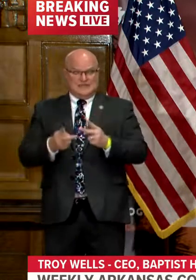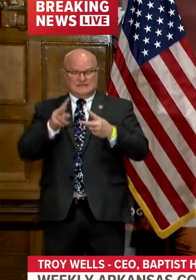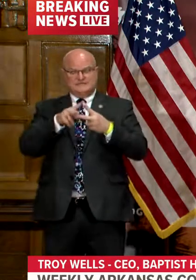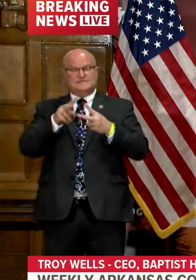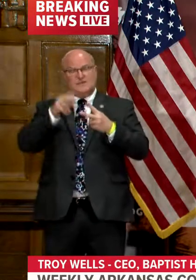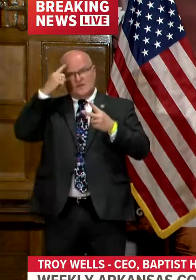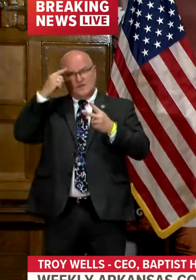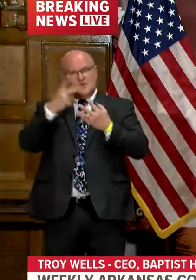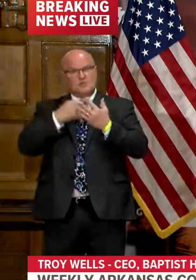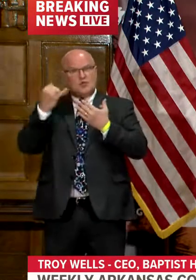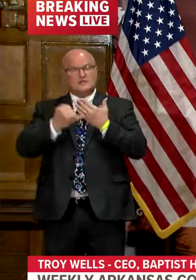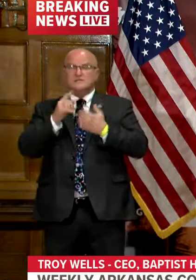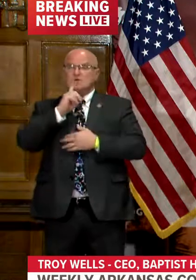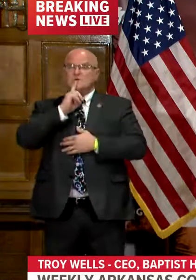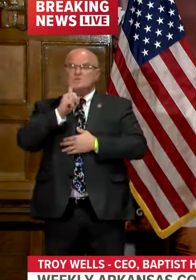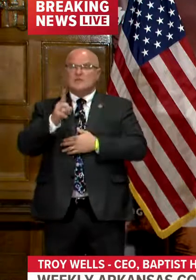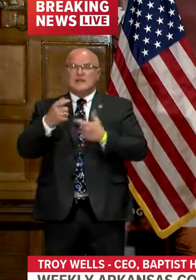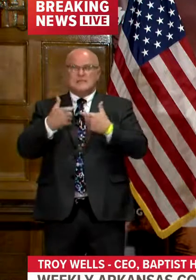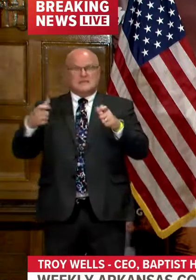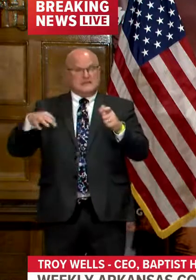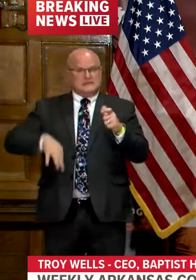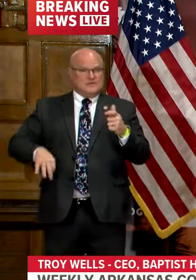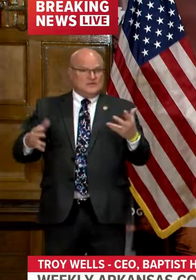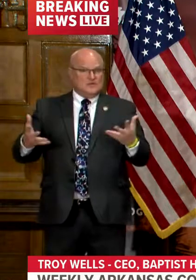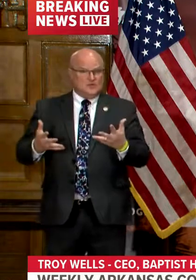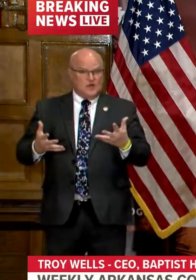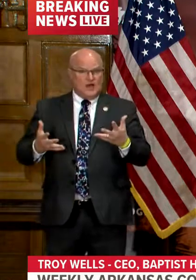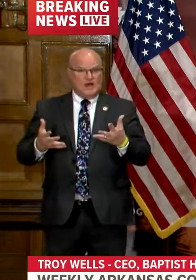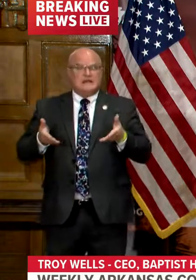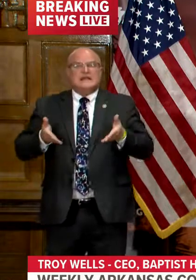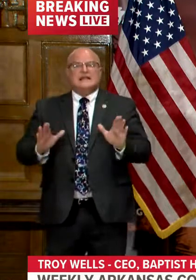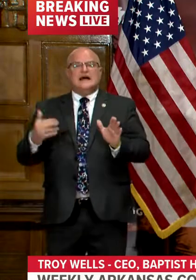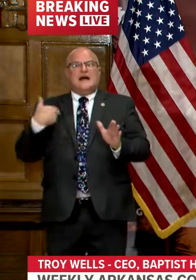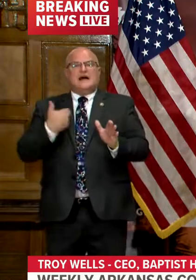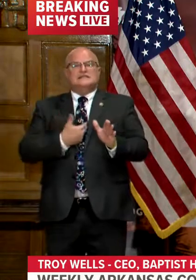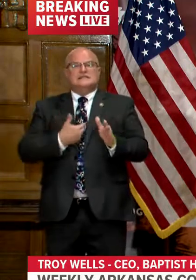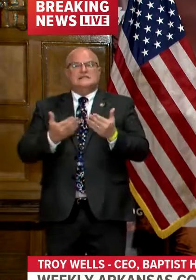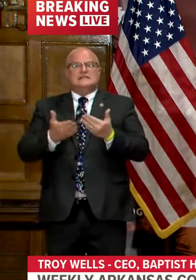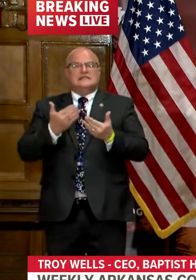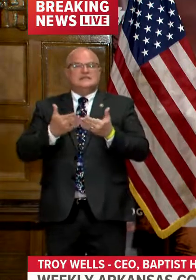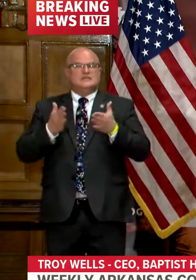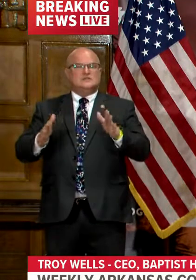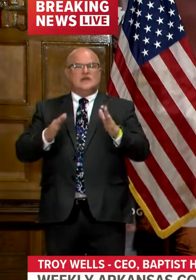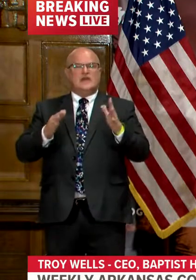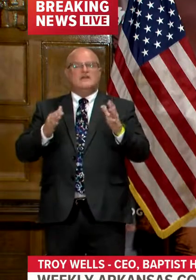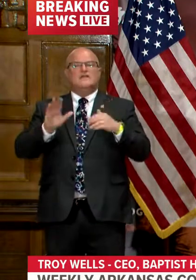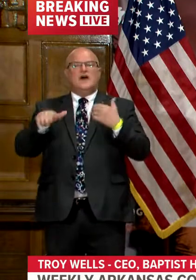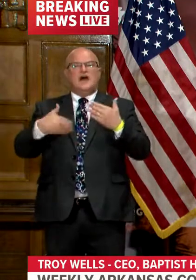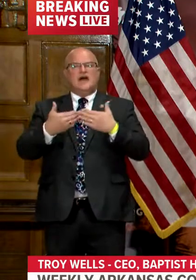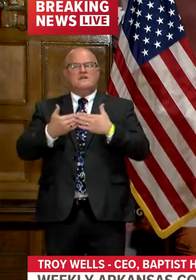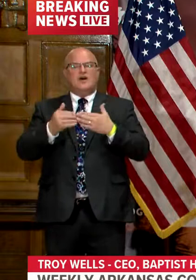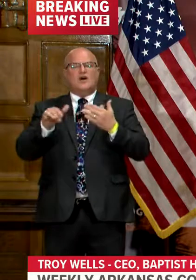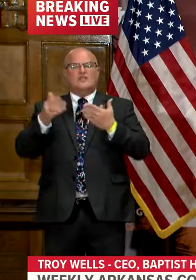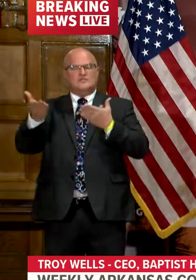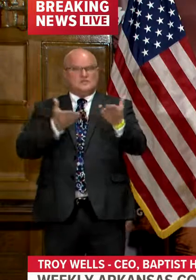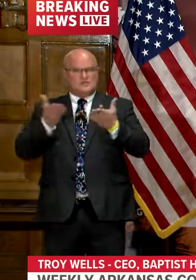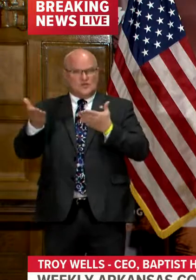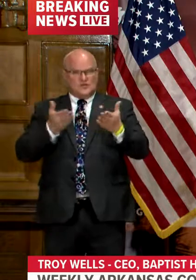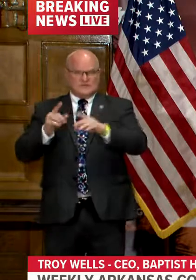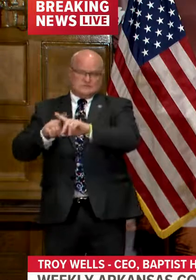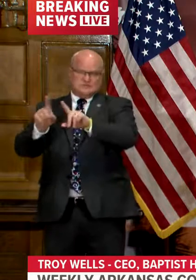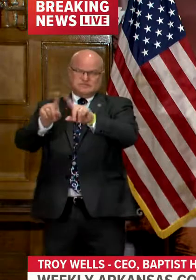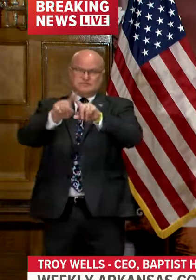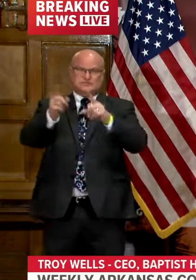this project, really the biggest benefit, it allows us for the easiest means for scaling all the ancillary services and other